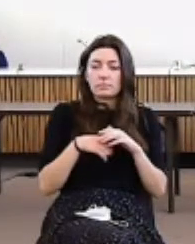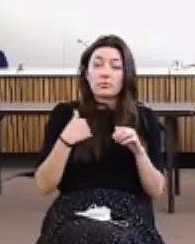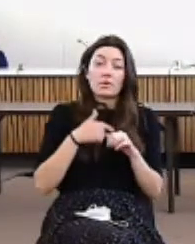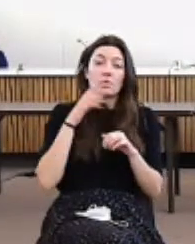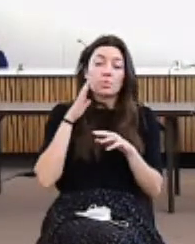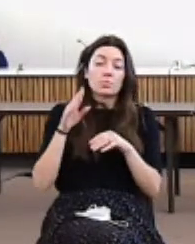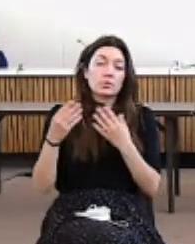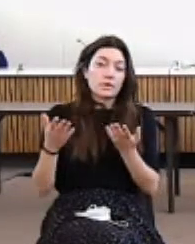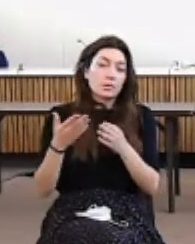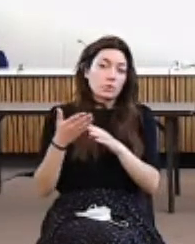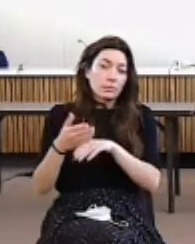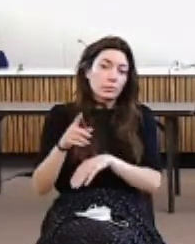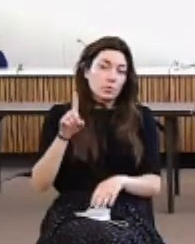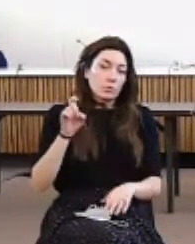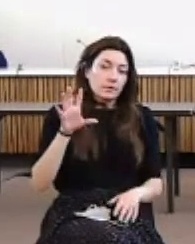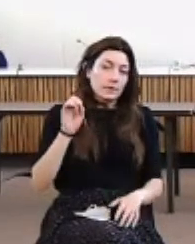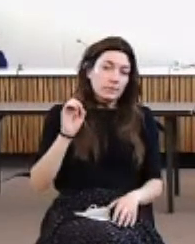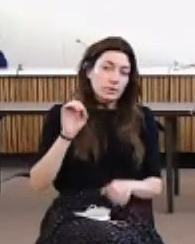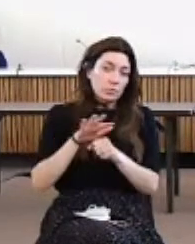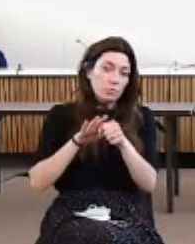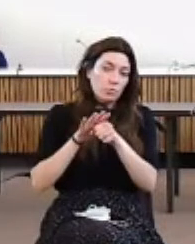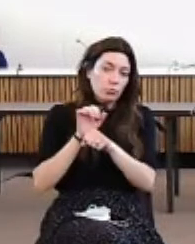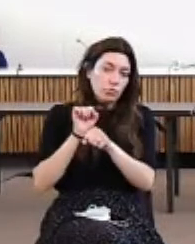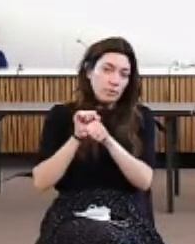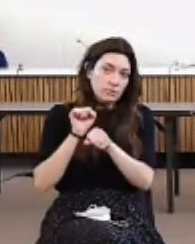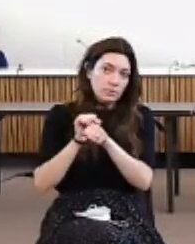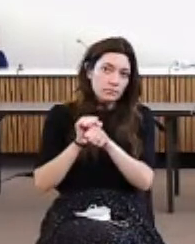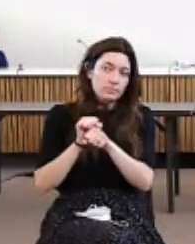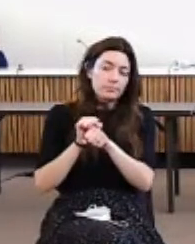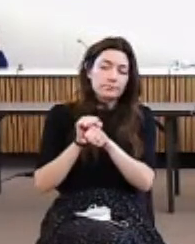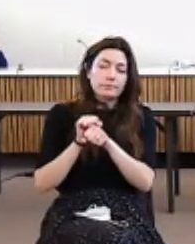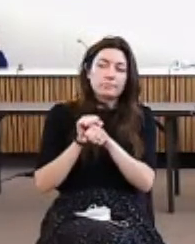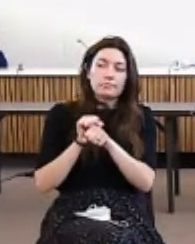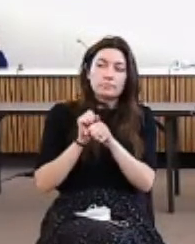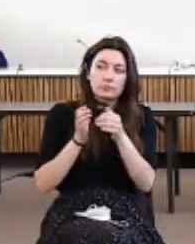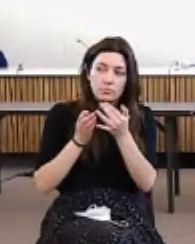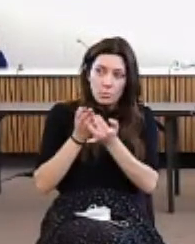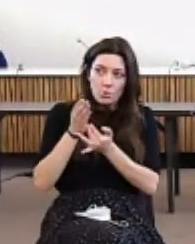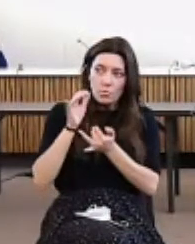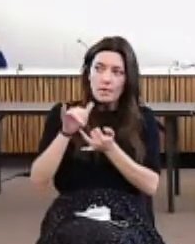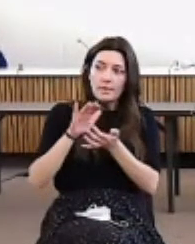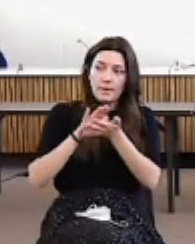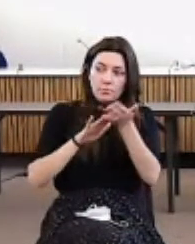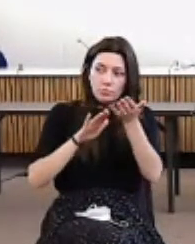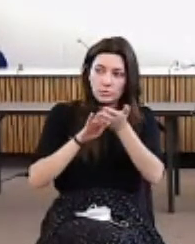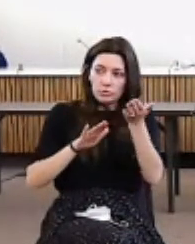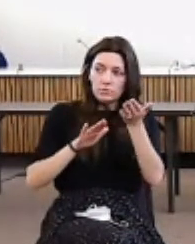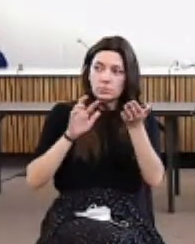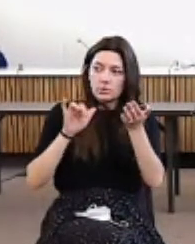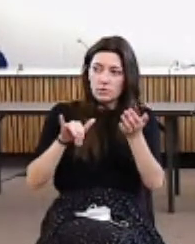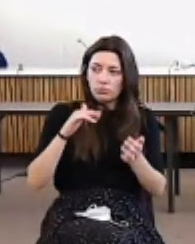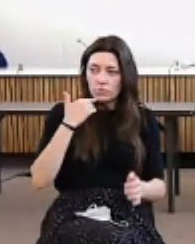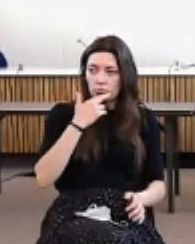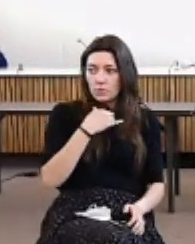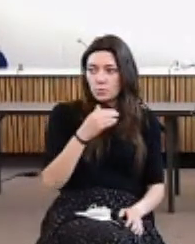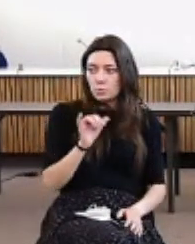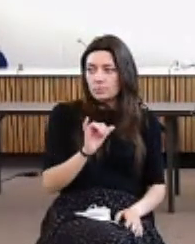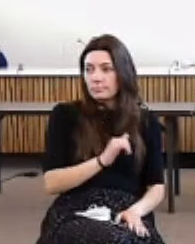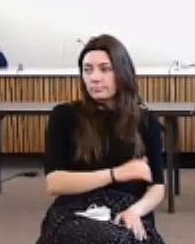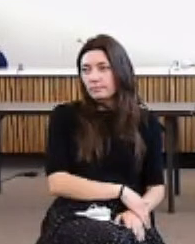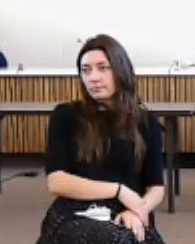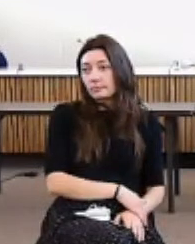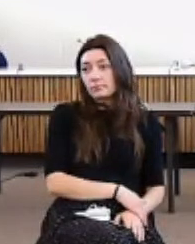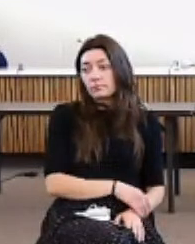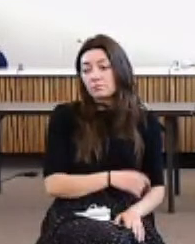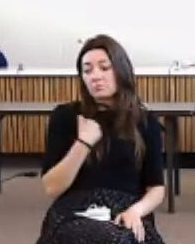over 150 local jobs through the operation of the restaurant as well. And we look